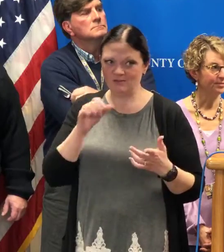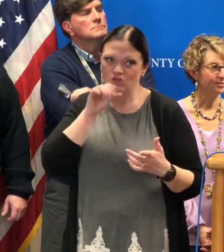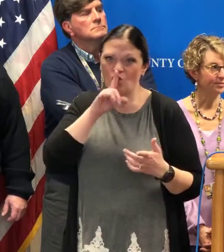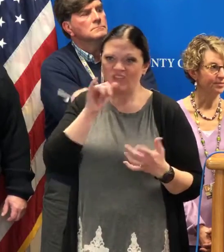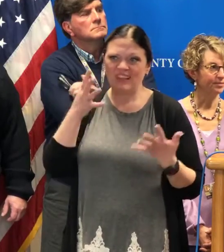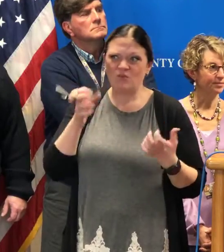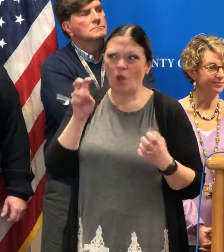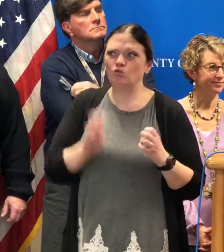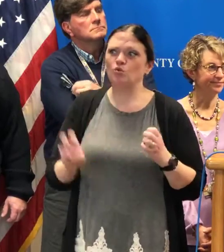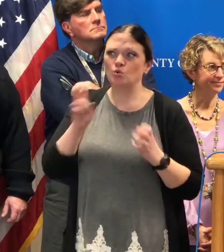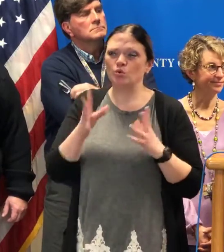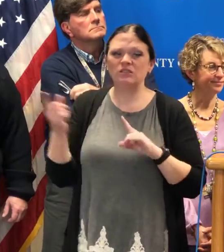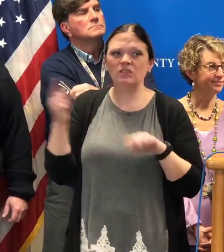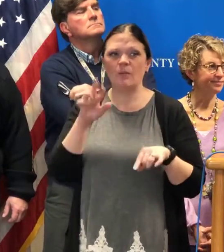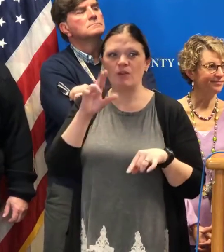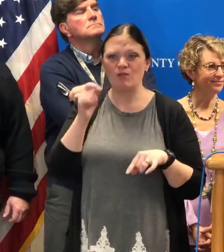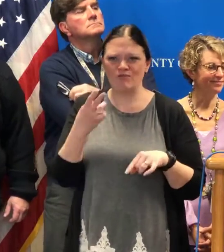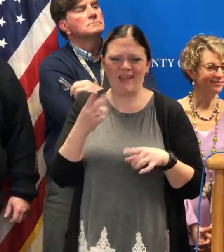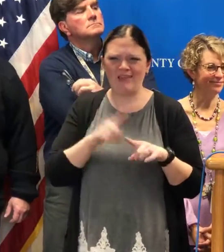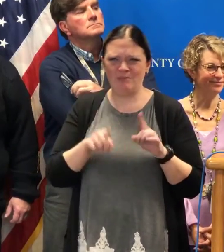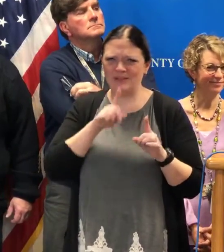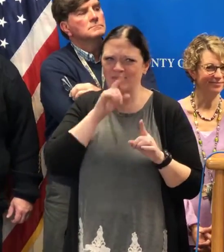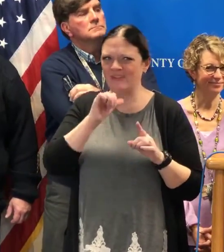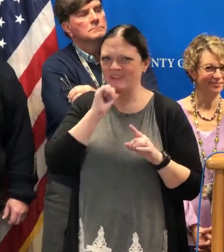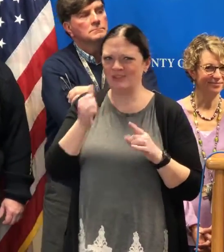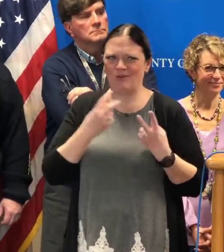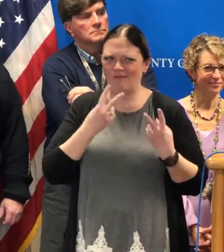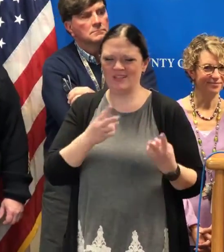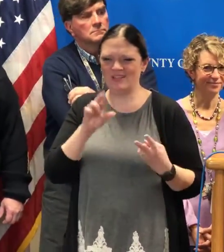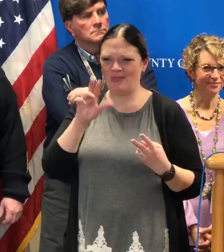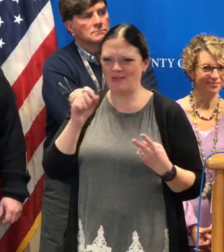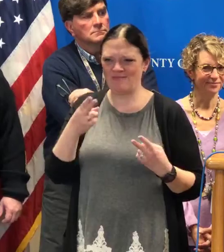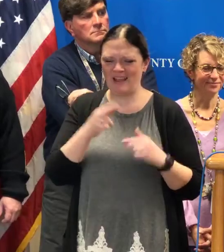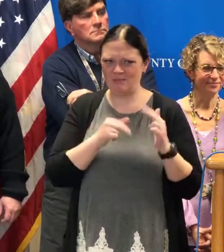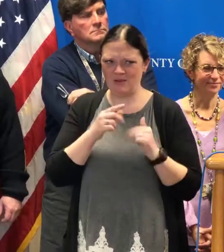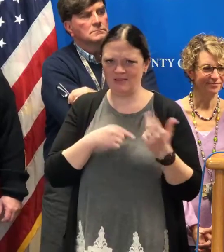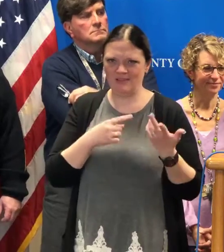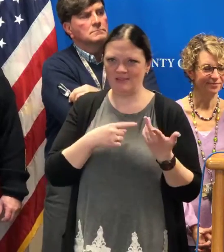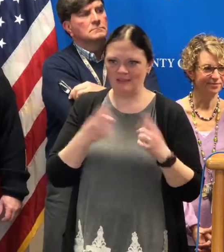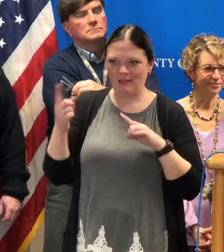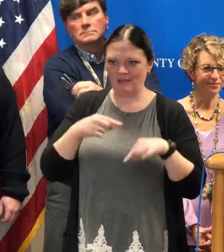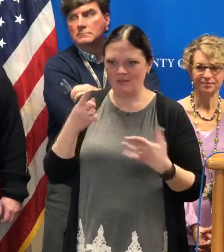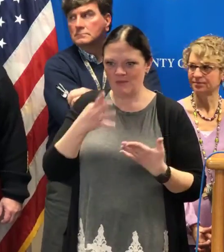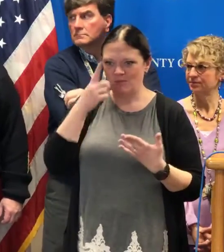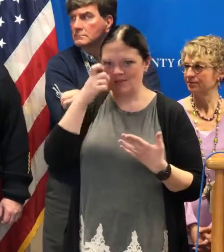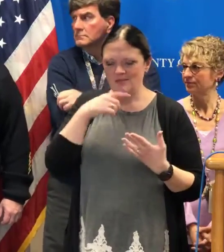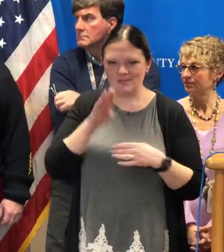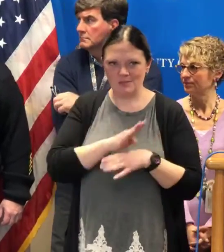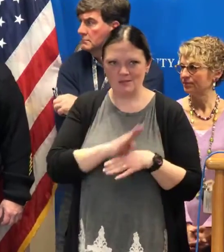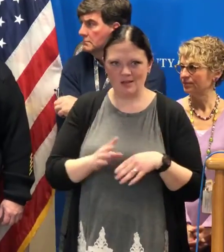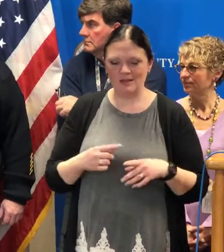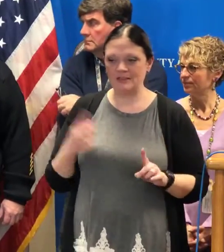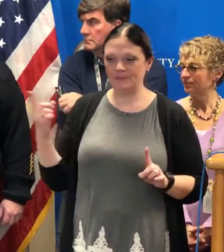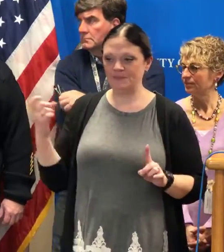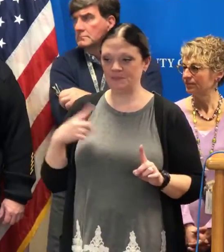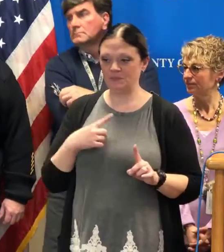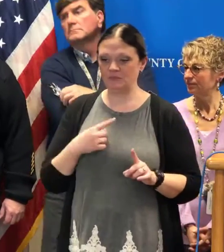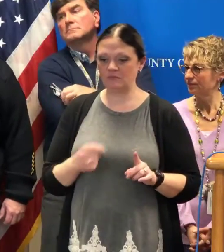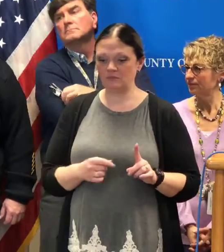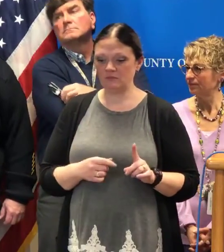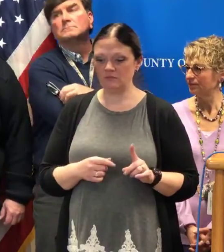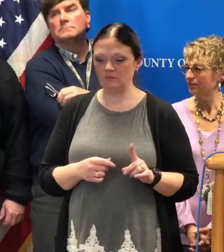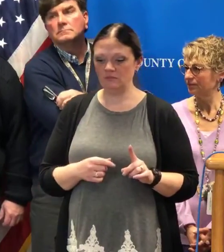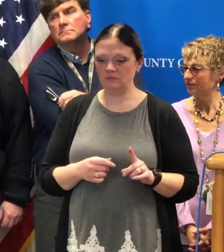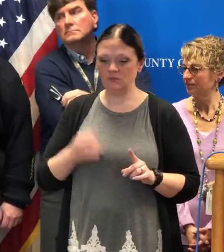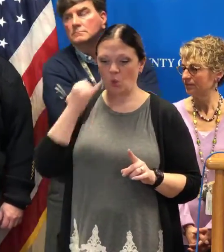around the RATH building, but generally tourists don't walk around the RATH building. If they're in the RATH building, they're here for business. If we get to the point, Mark, where we are kind of